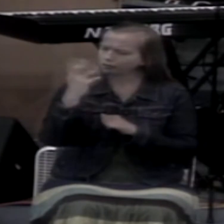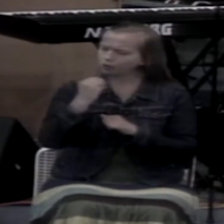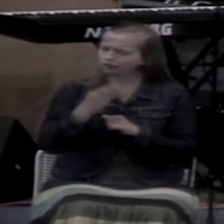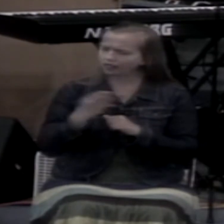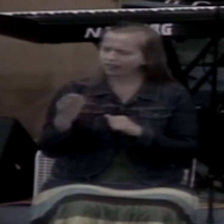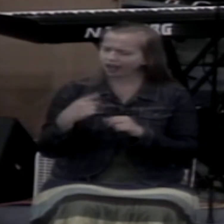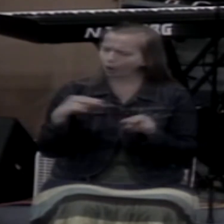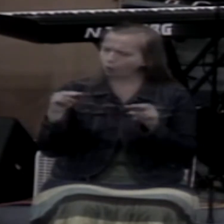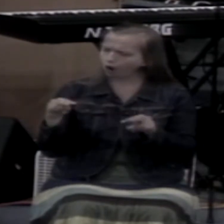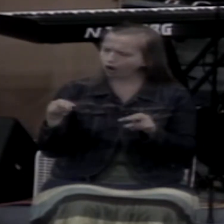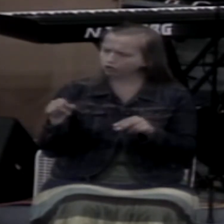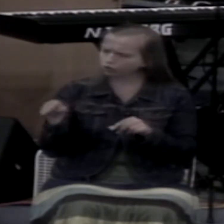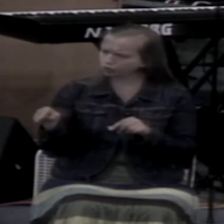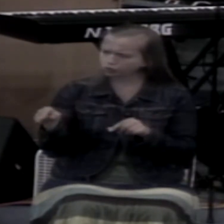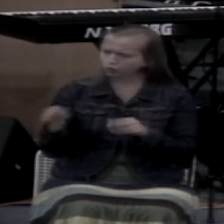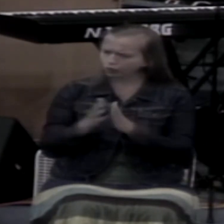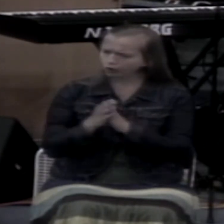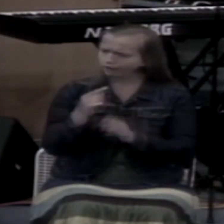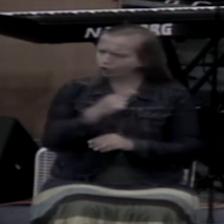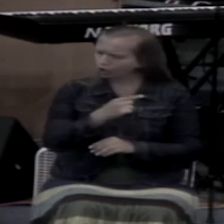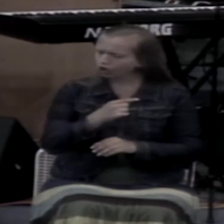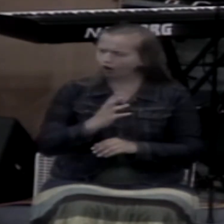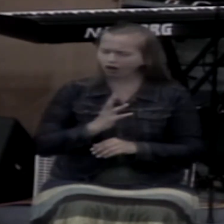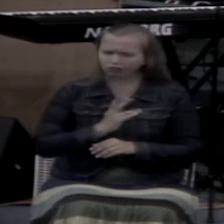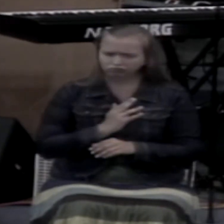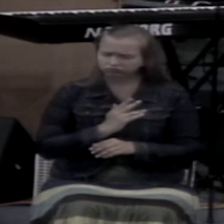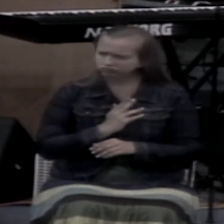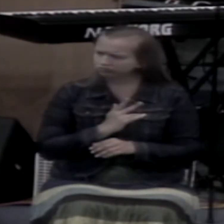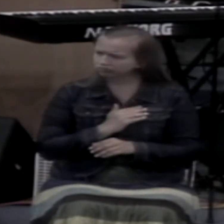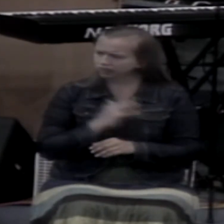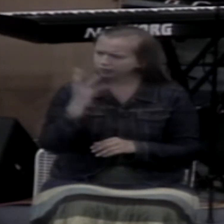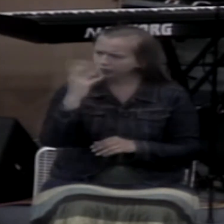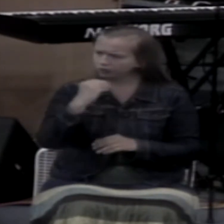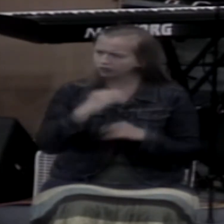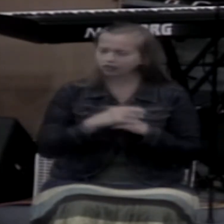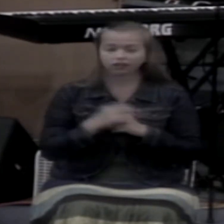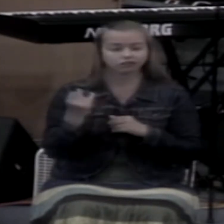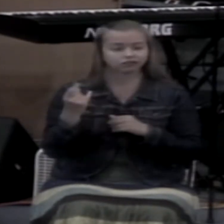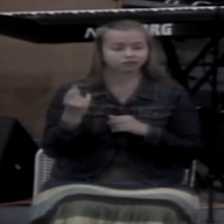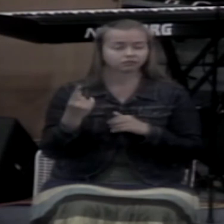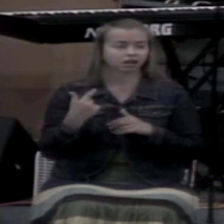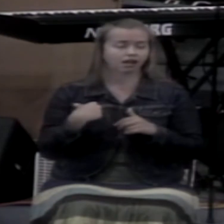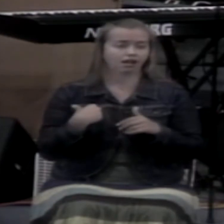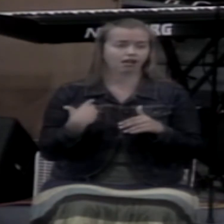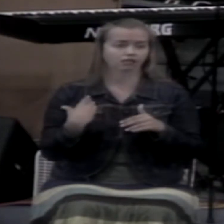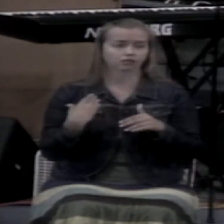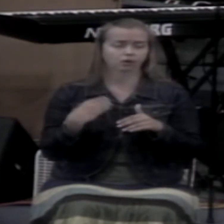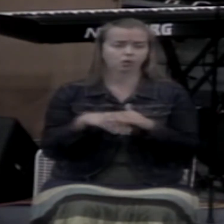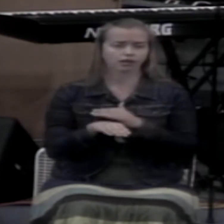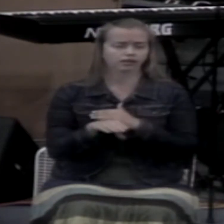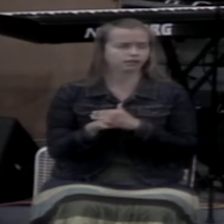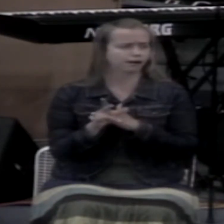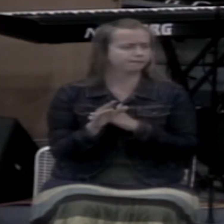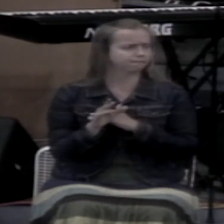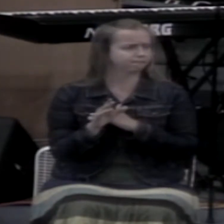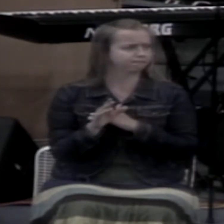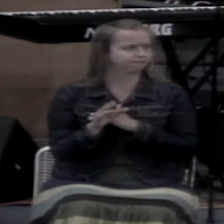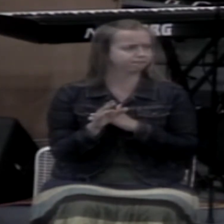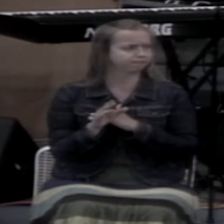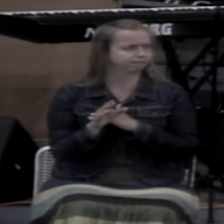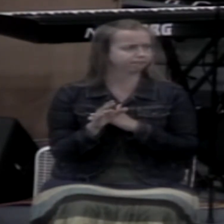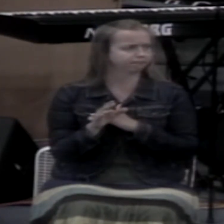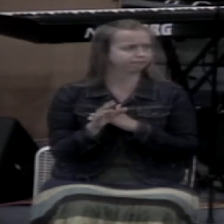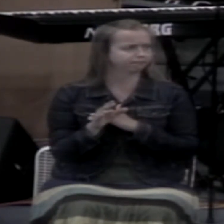Oh, I go in there, one of the hostess, she goes